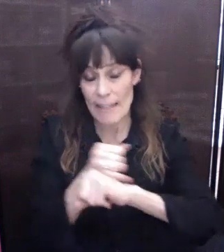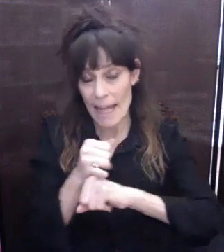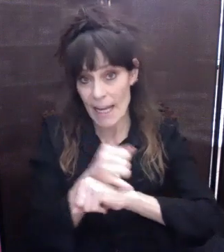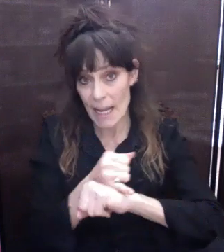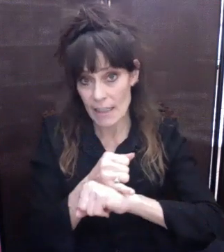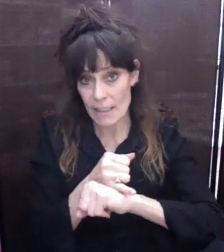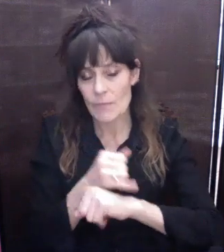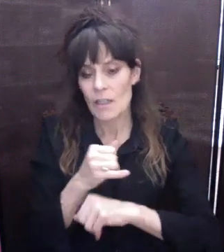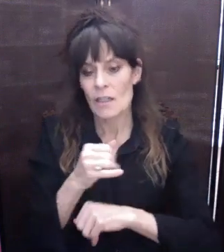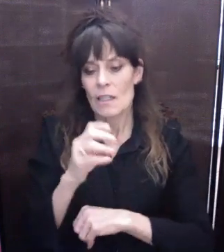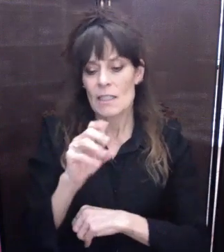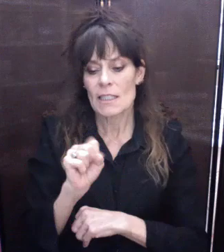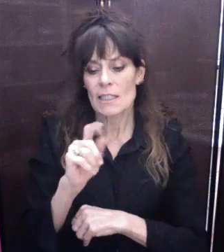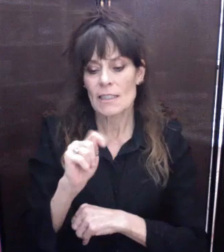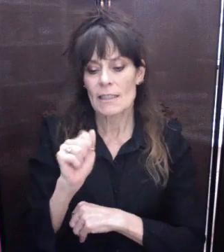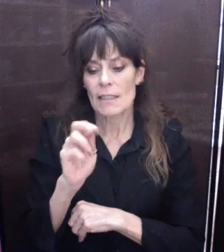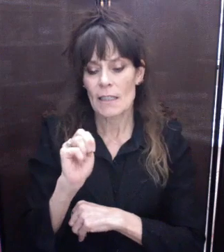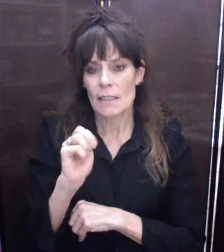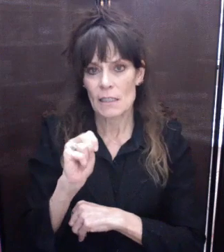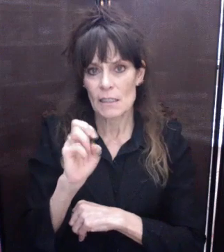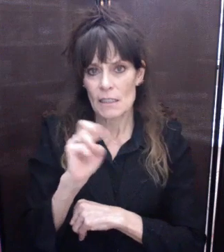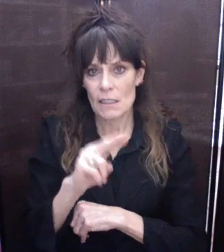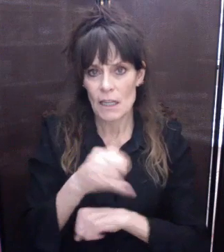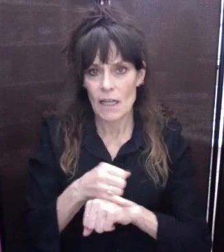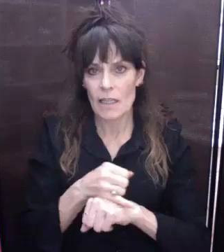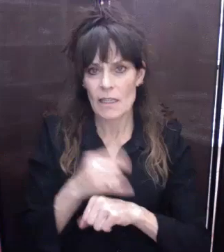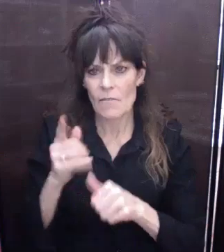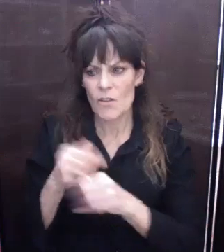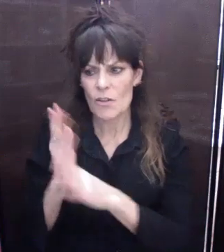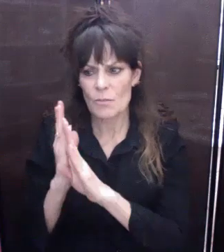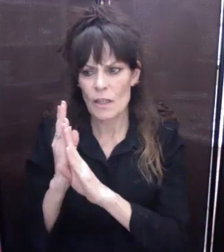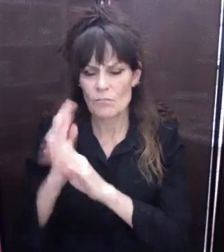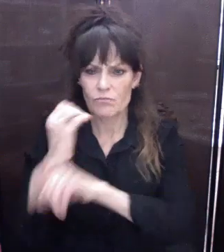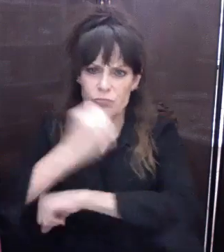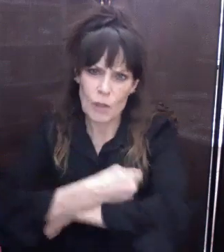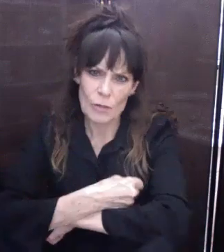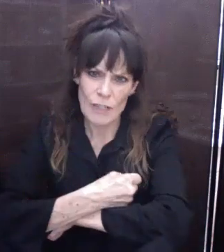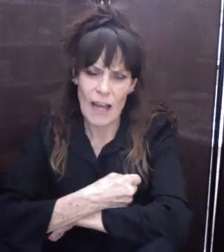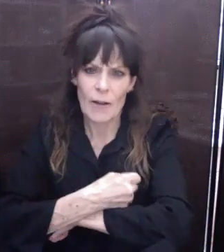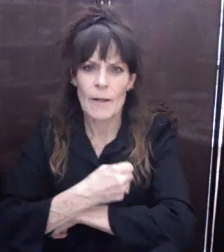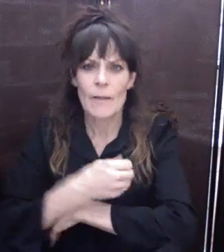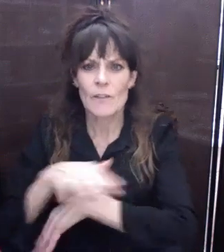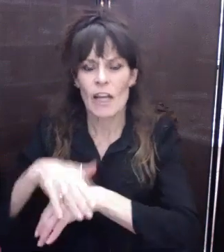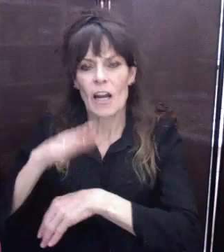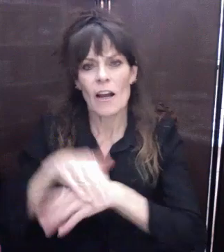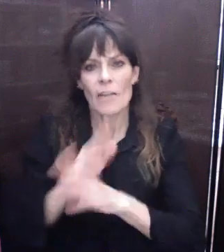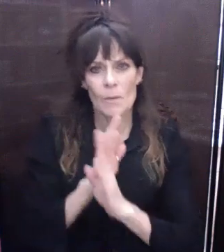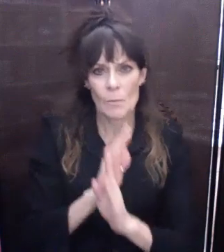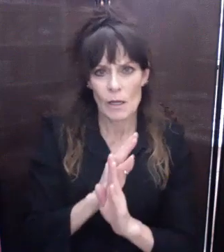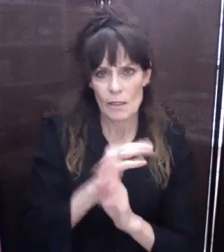then a bus. And that first bus broke down or had a minor accident of some kind, and they got off the bus, and the guy and Bill went into